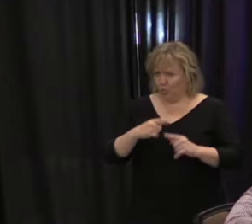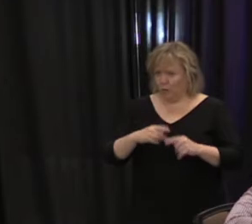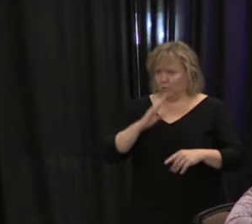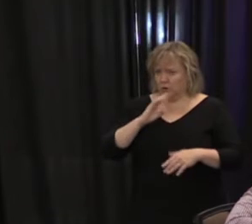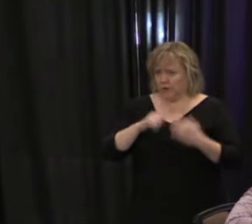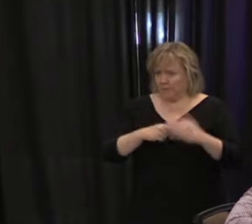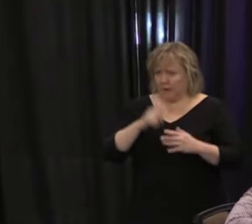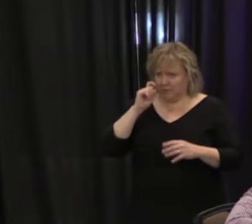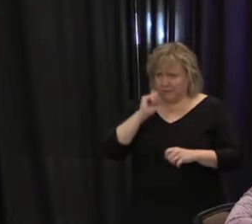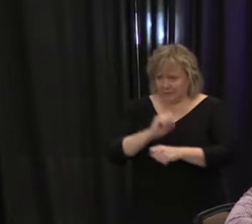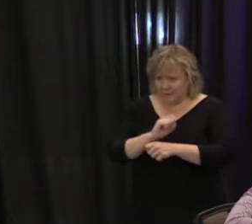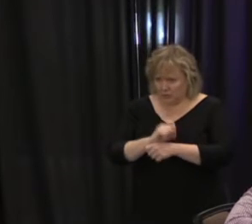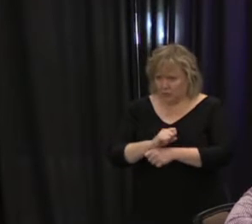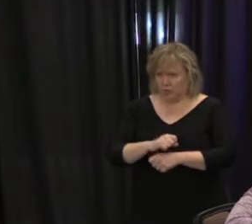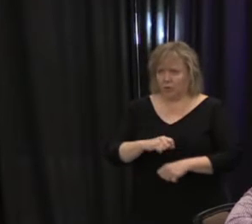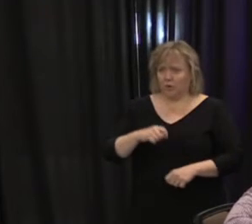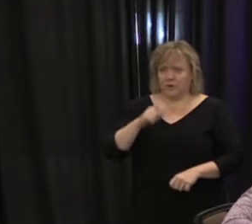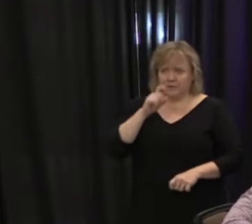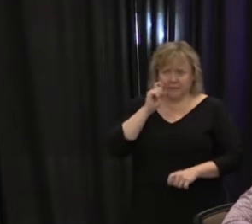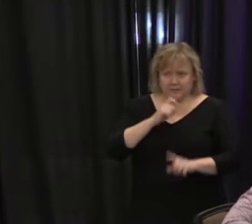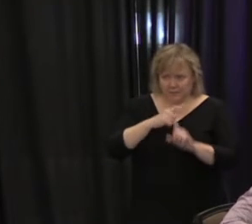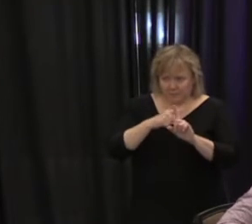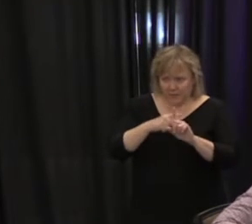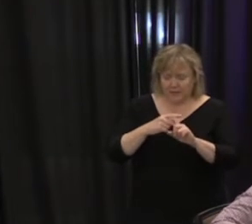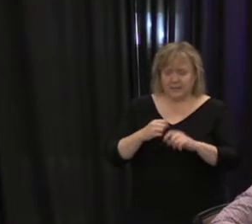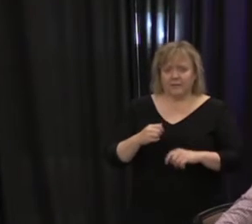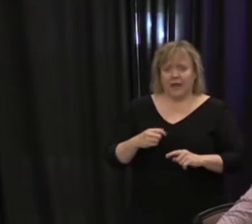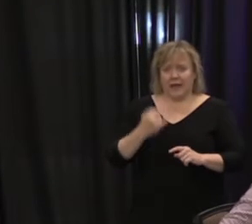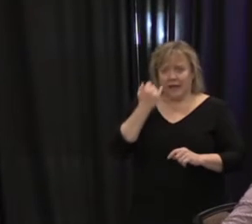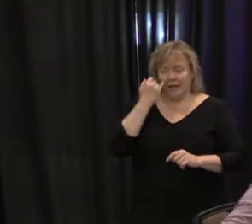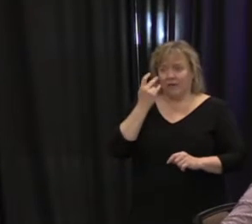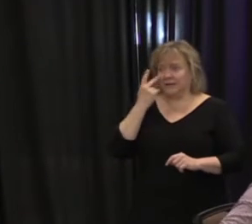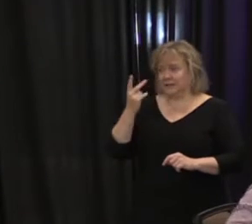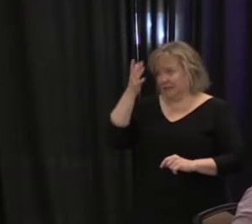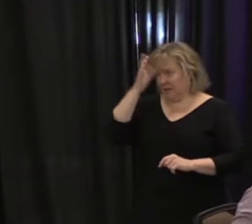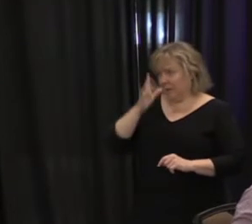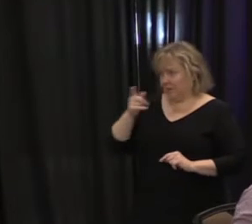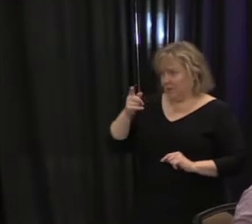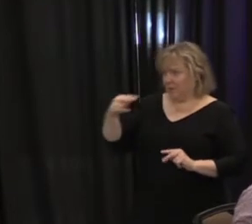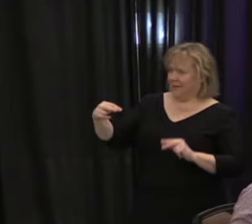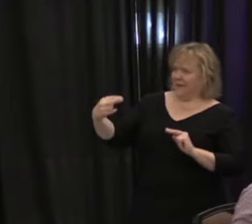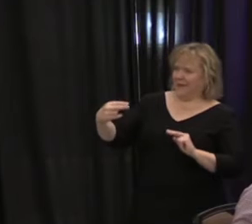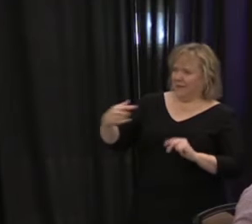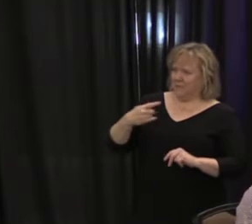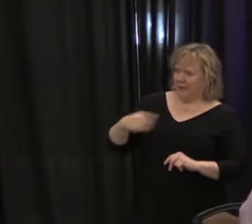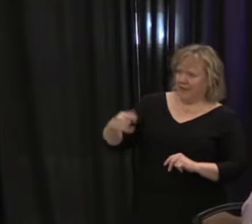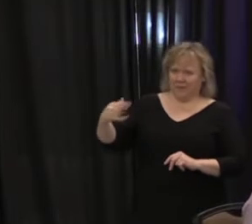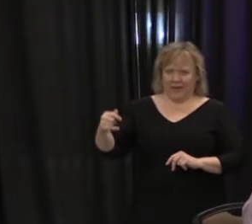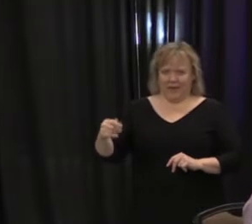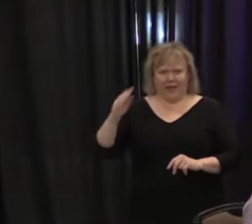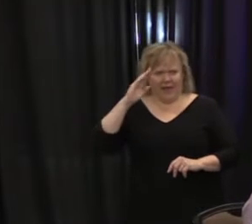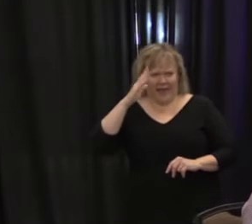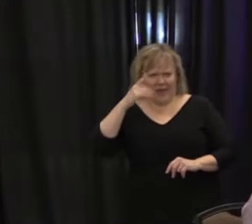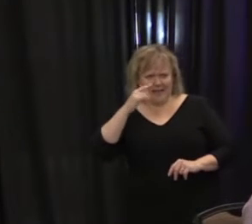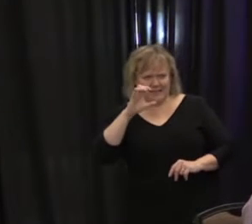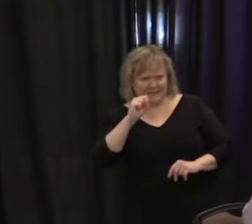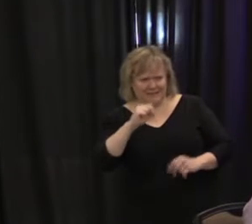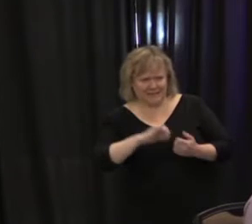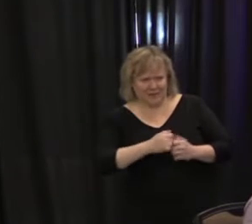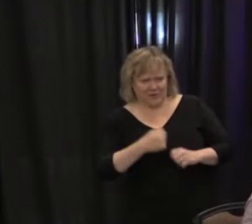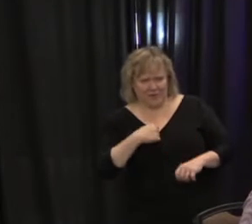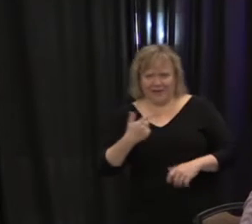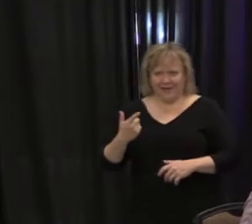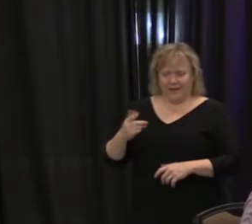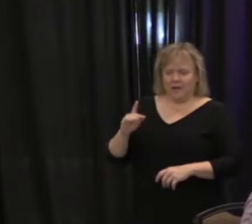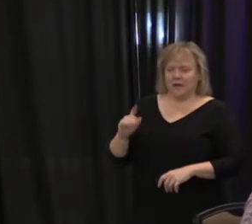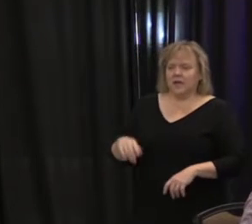work. And even if I see another man in the room, we're usually gay, and it's like, hey sis, how you doing? And so it's